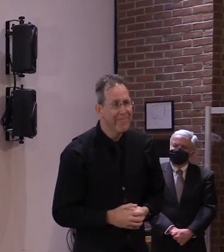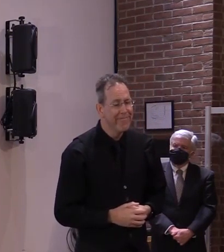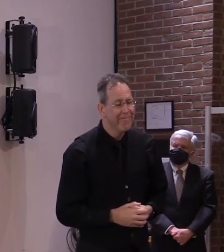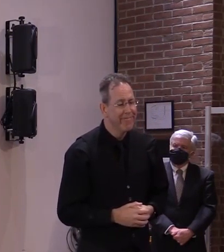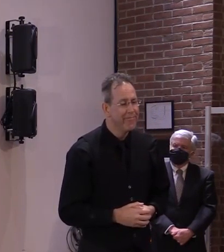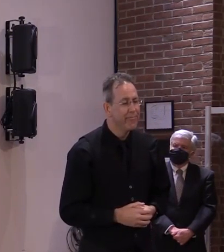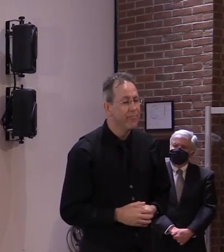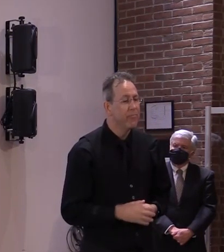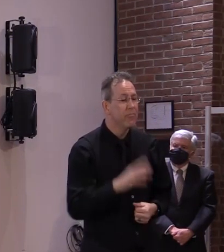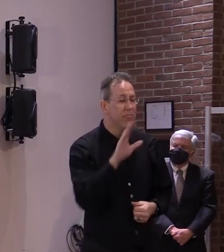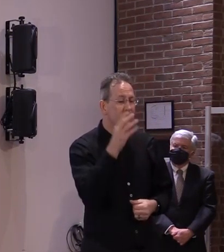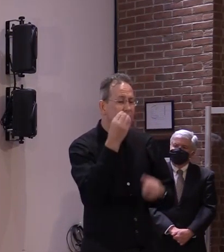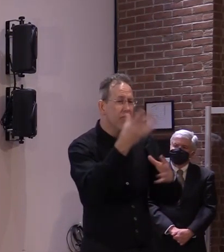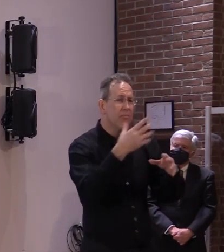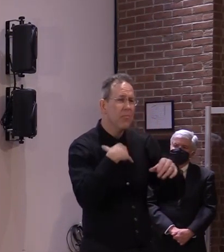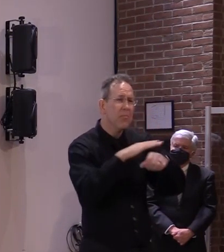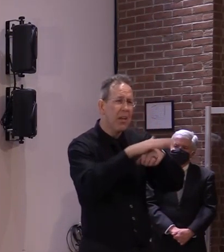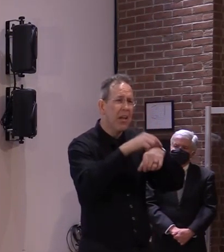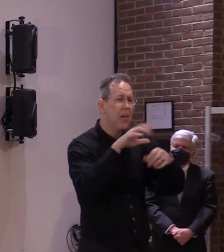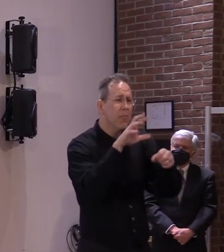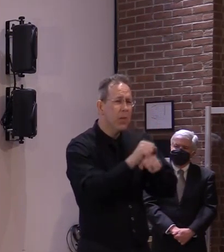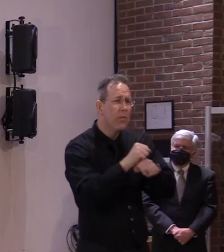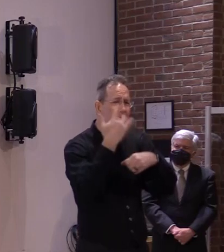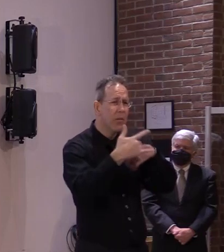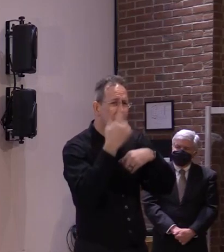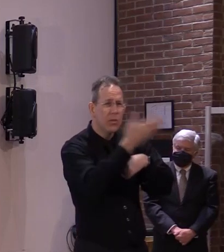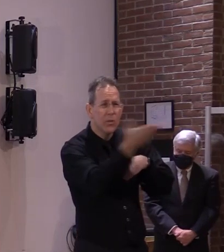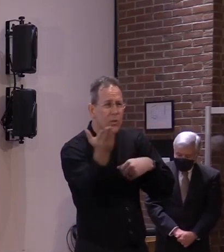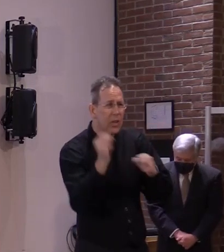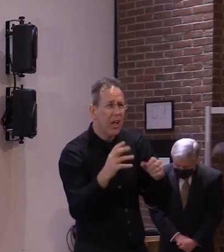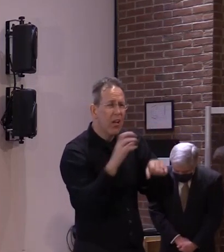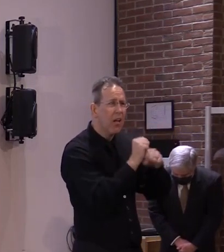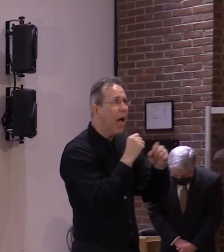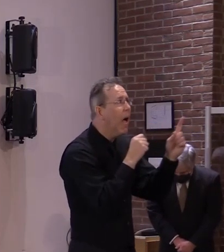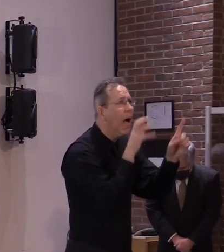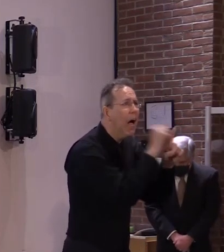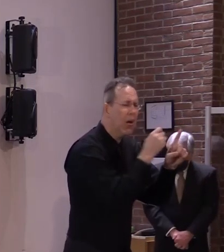So, what are some of the potential benefits to vaccination?